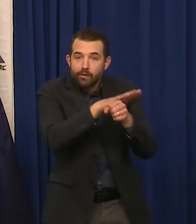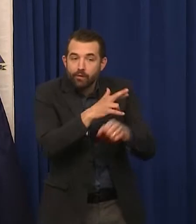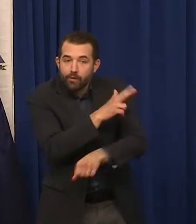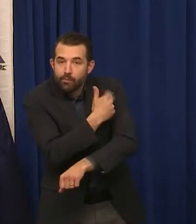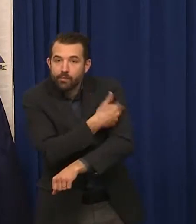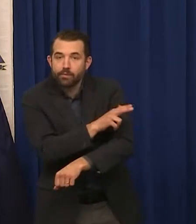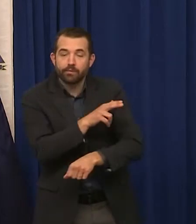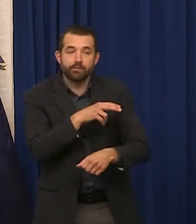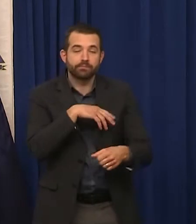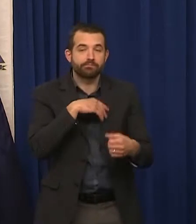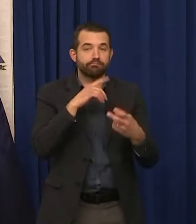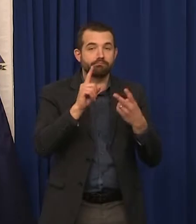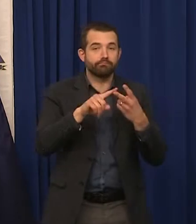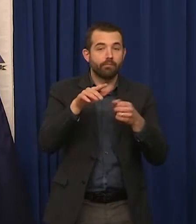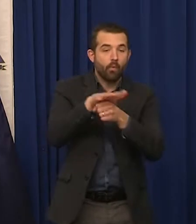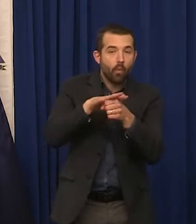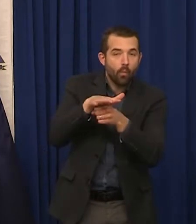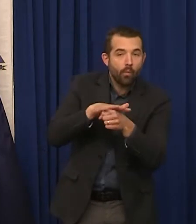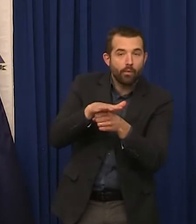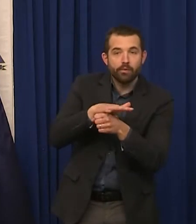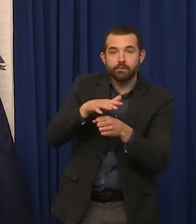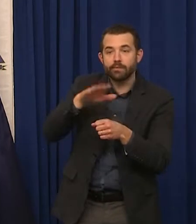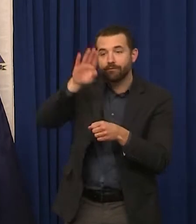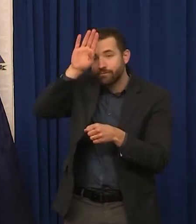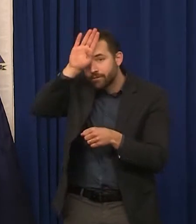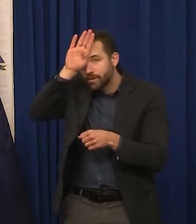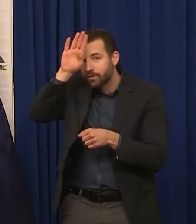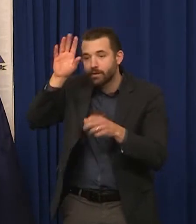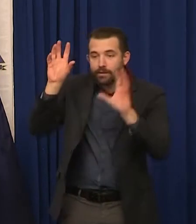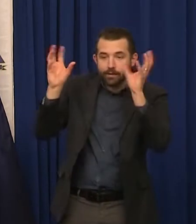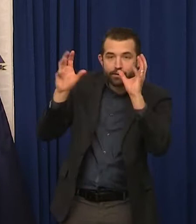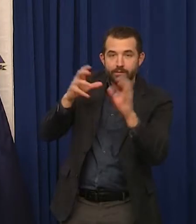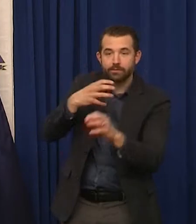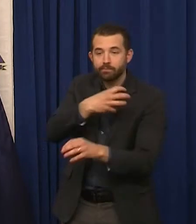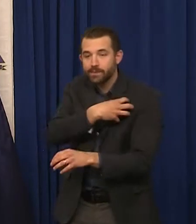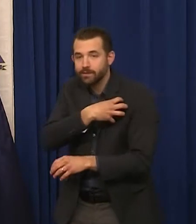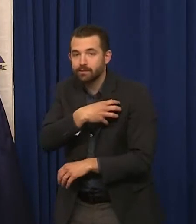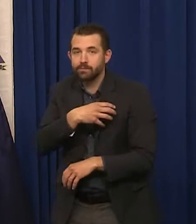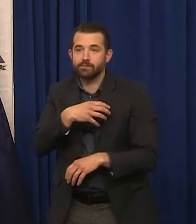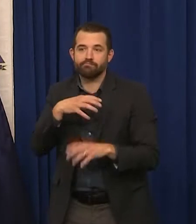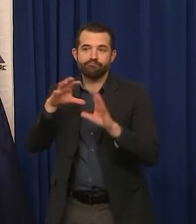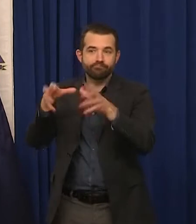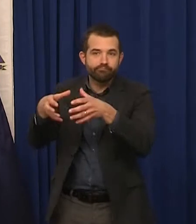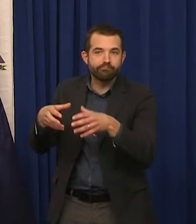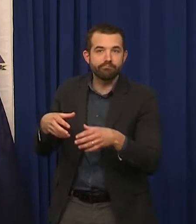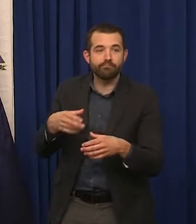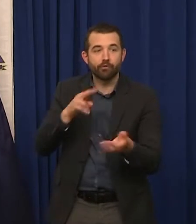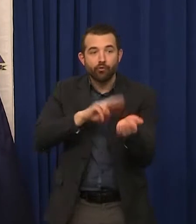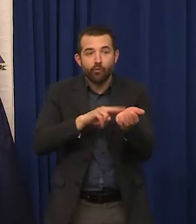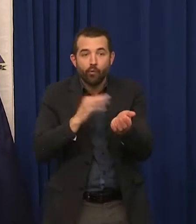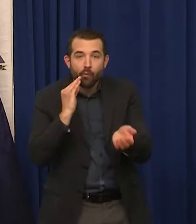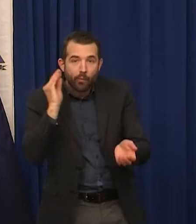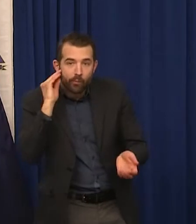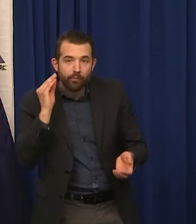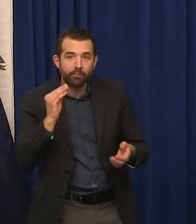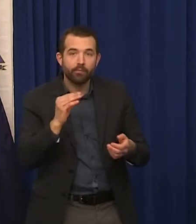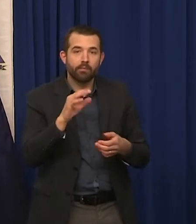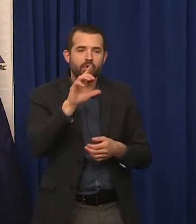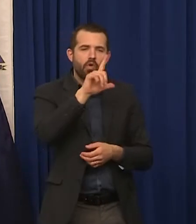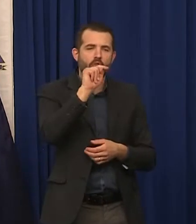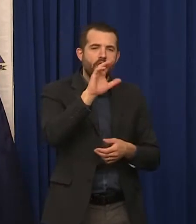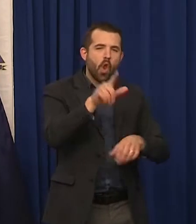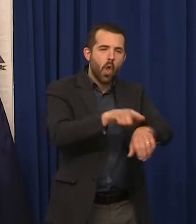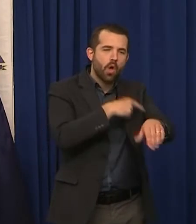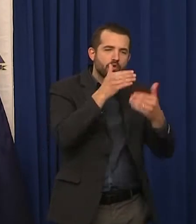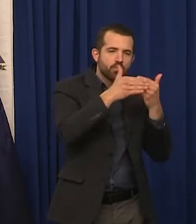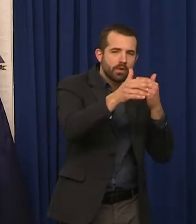fire, EMS, and rescue organizations to congregate care settings like the long-term care facilities where we know our